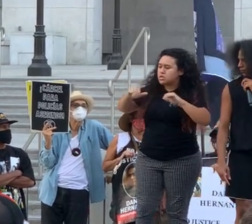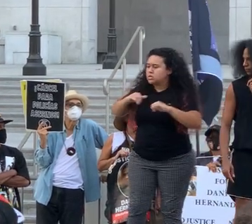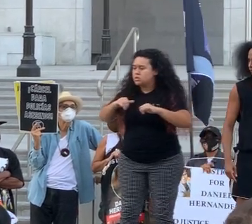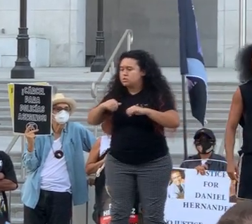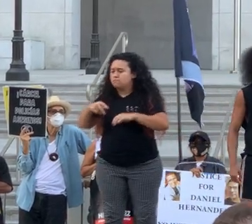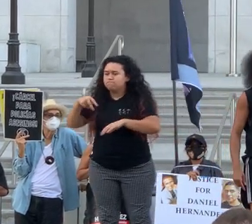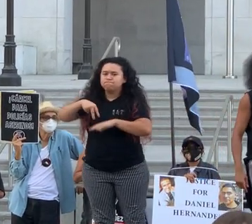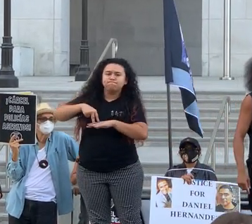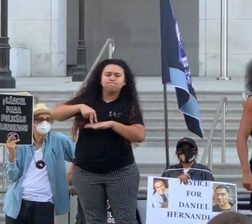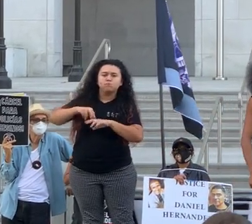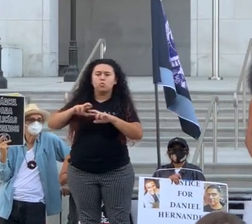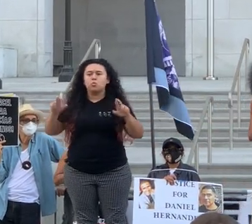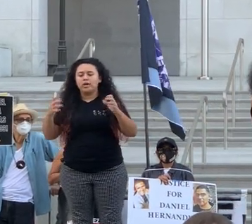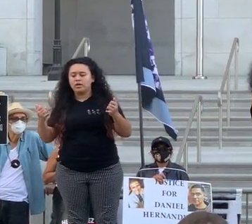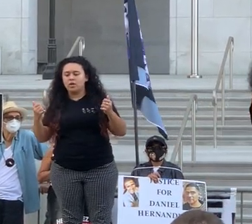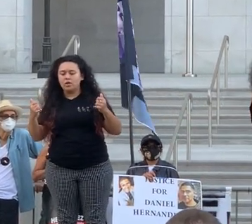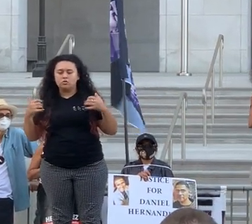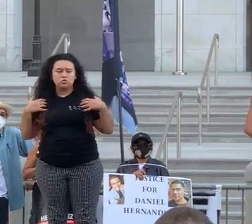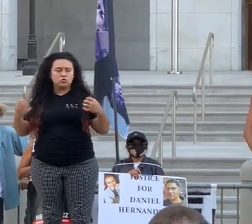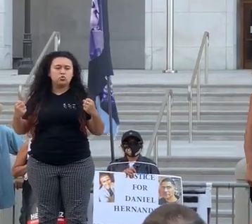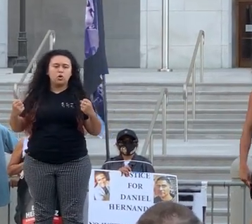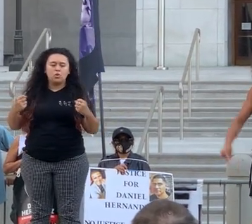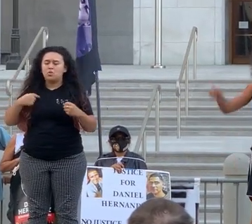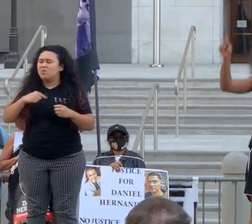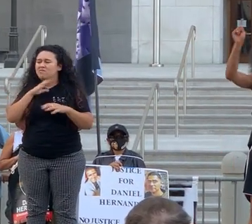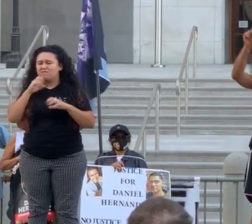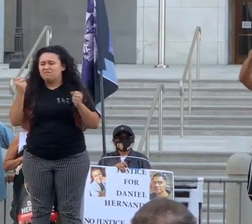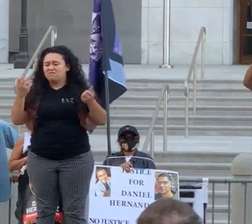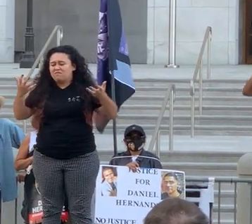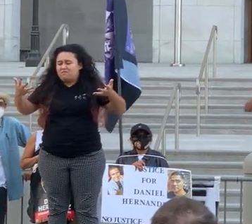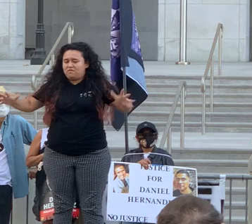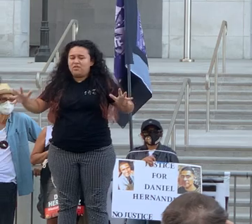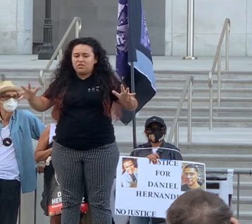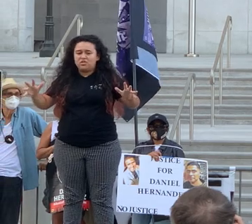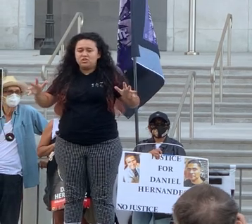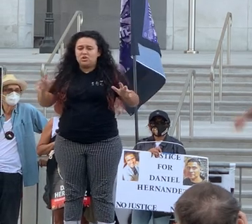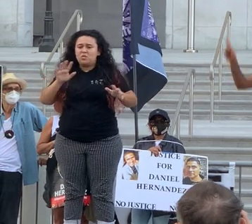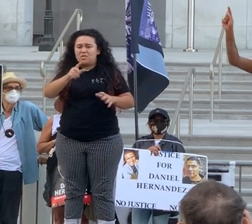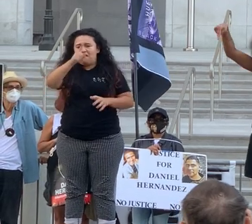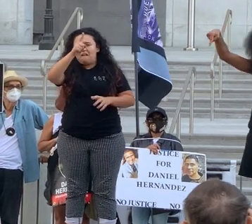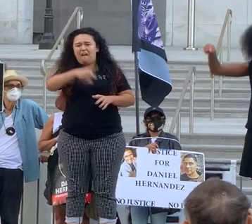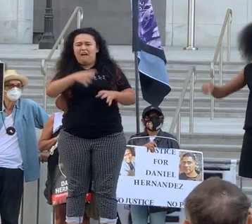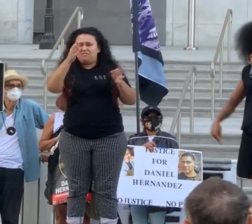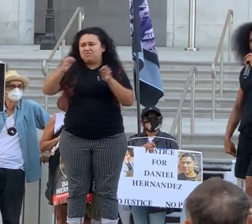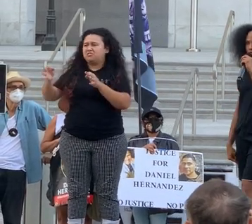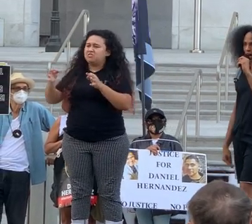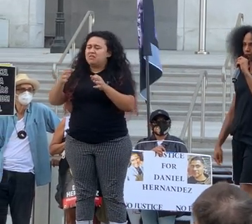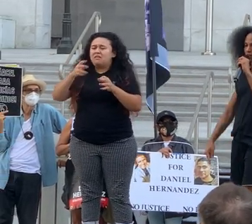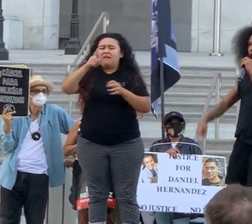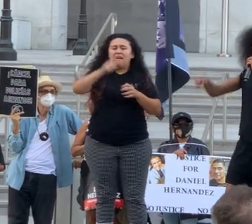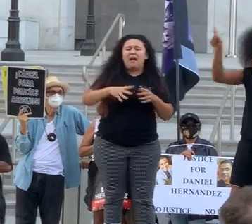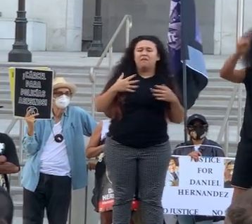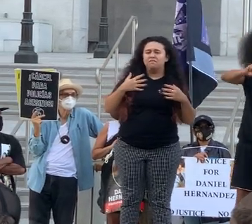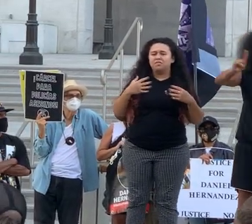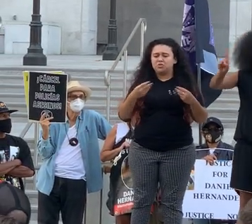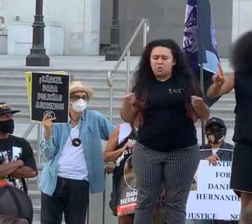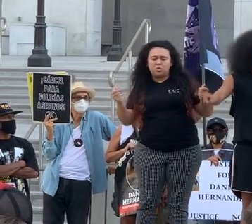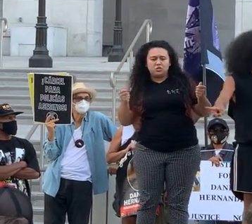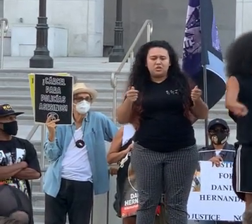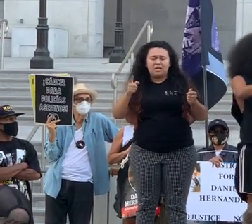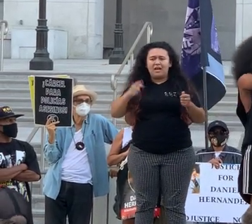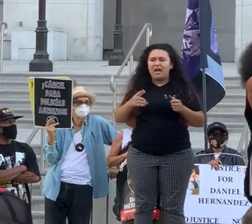now. We are done. We are done with half measures, half solutions, half loves. We will